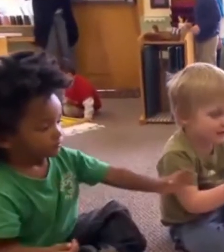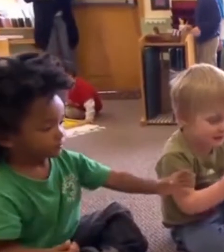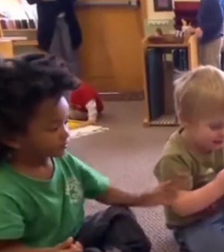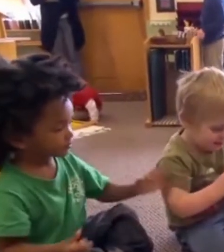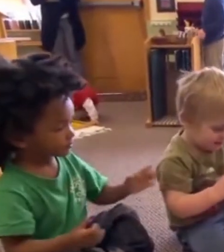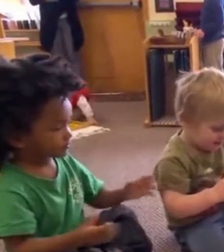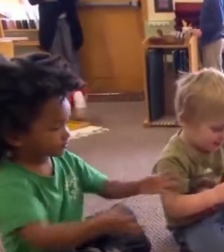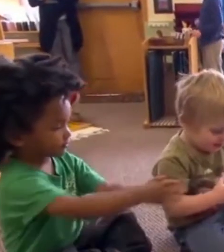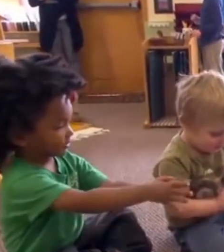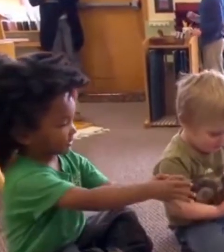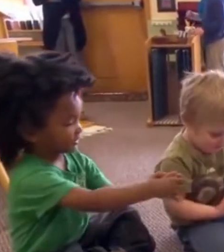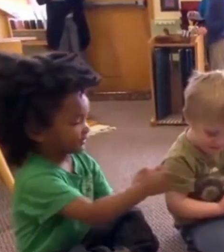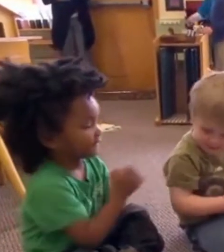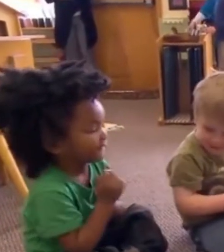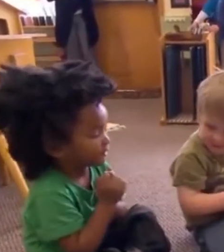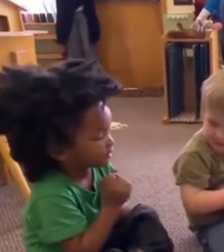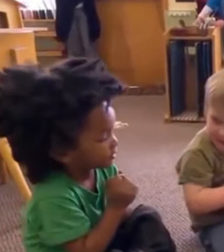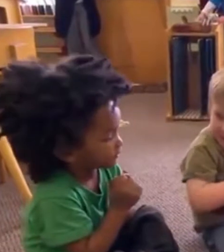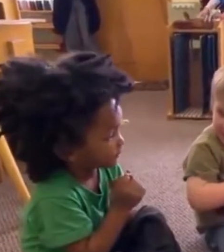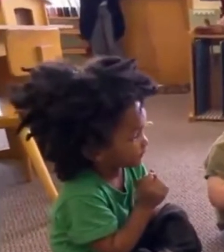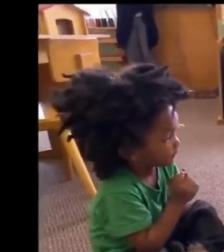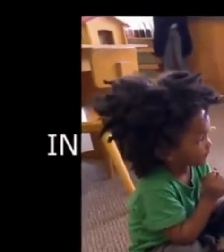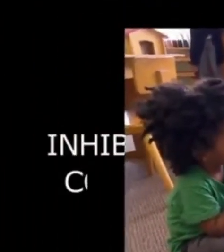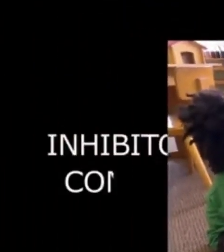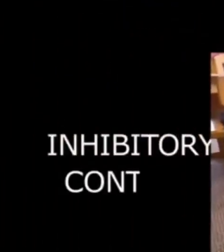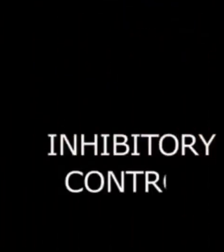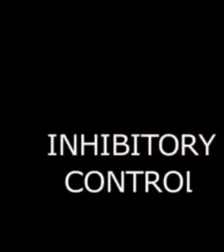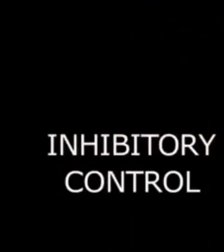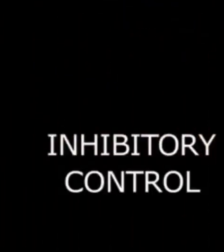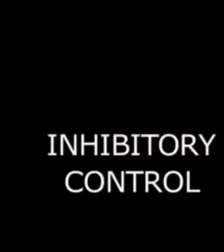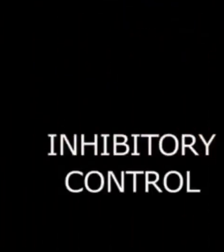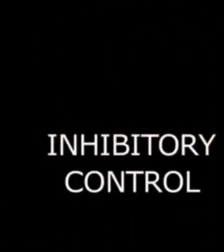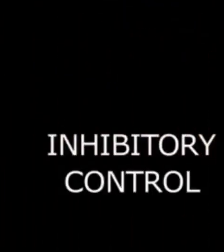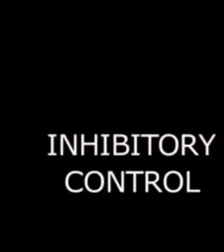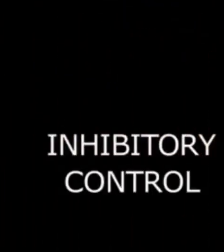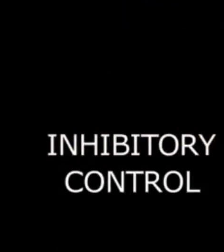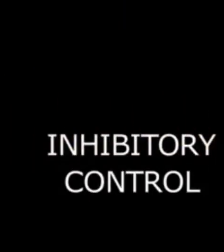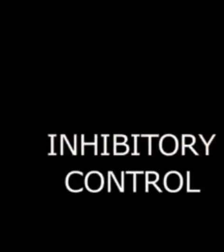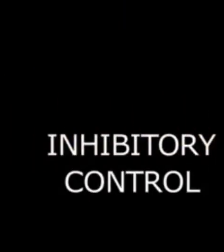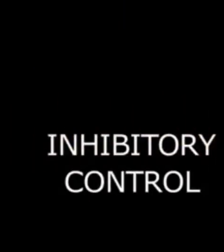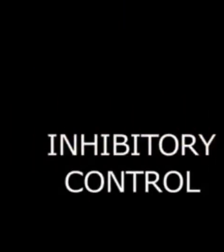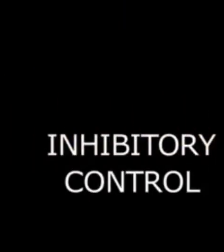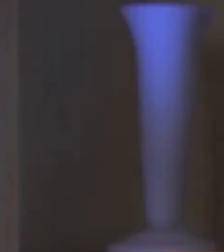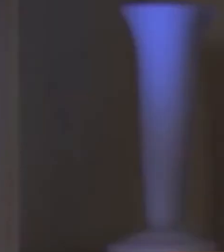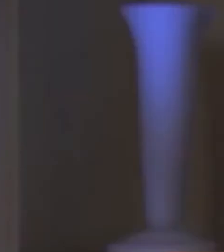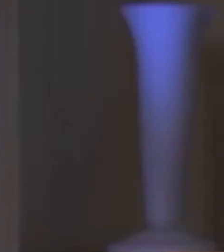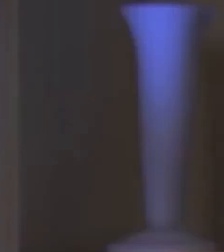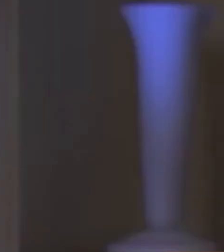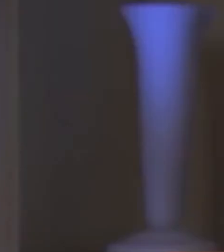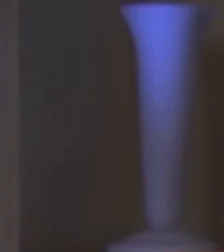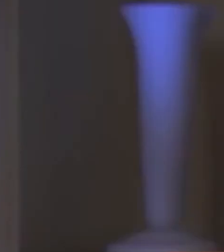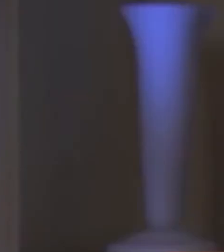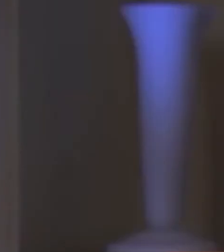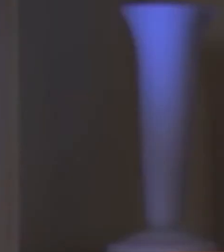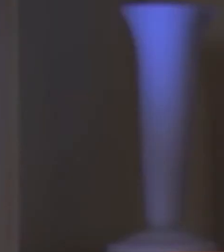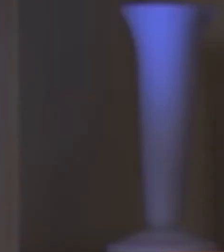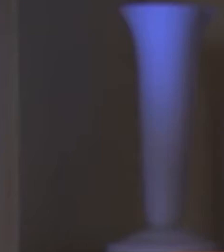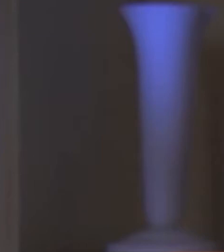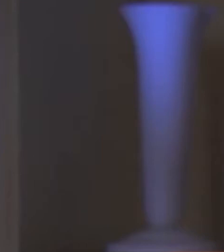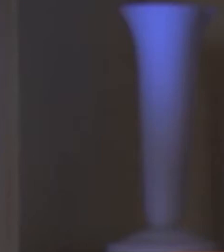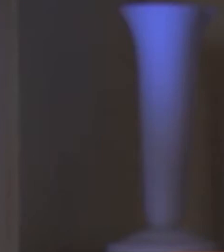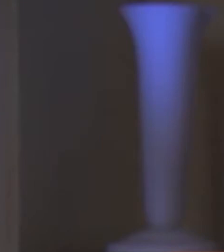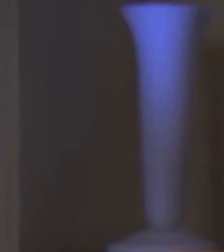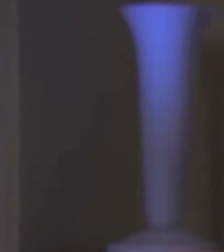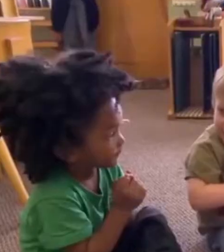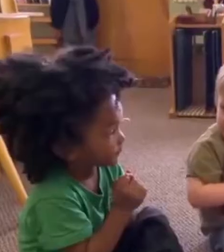So first of all, the child has to have inhibitory control. The child has to be able to stop whatever he or she is